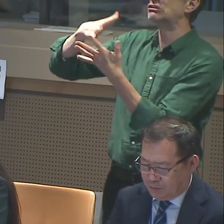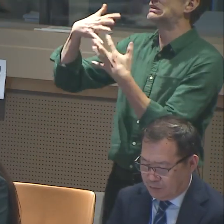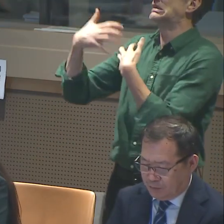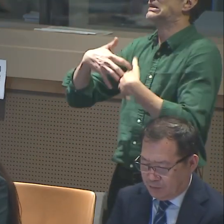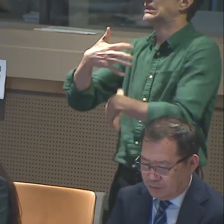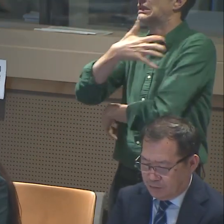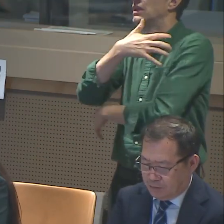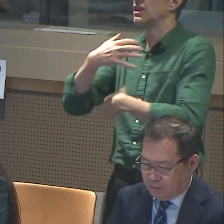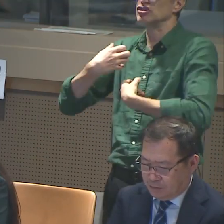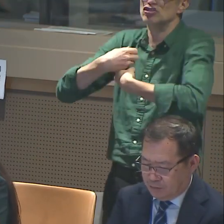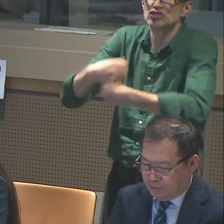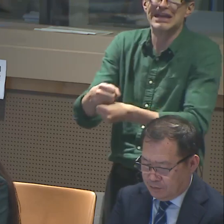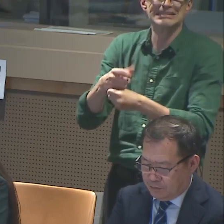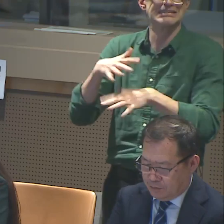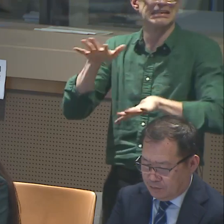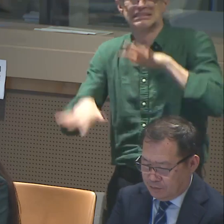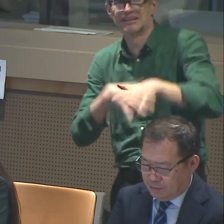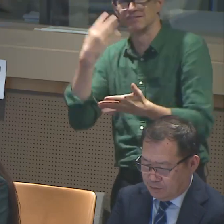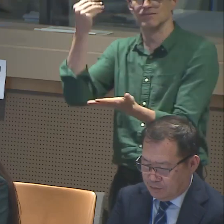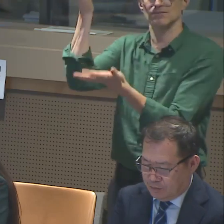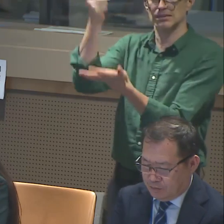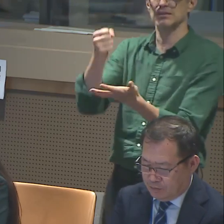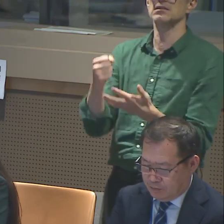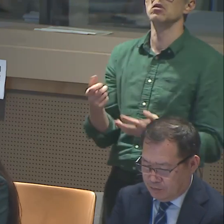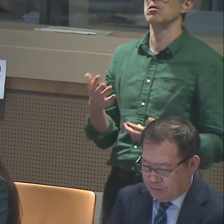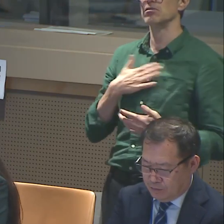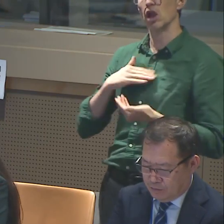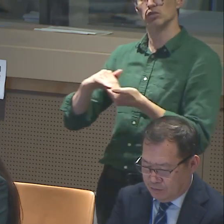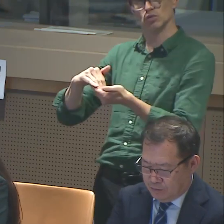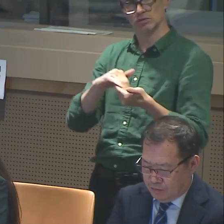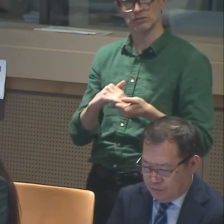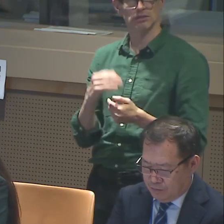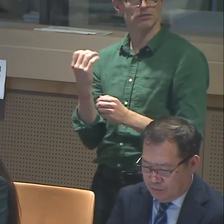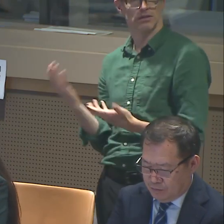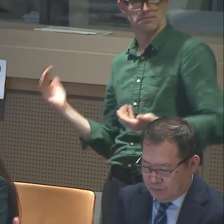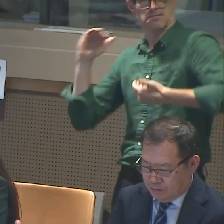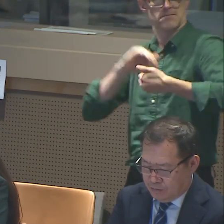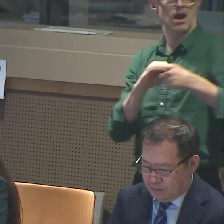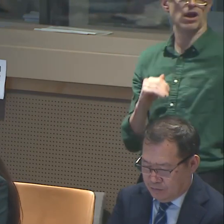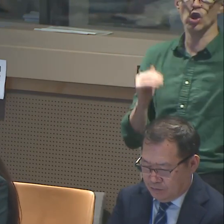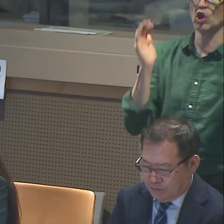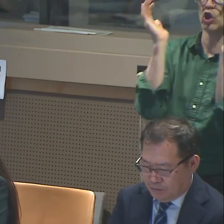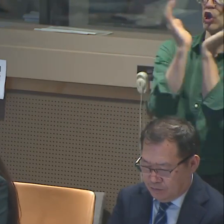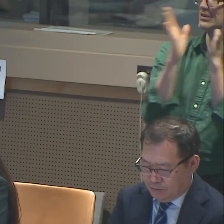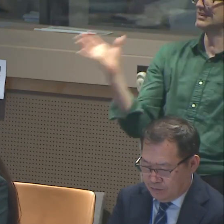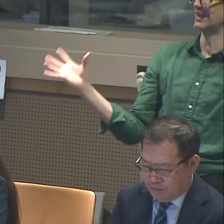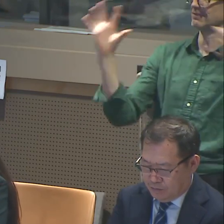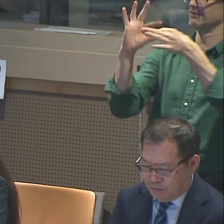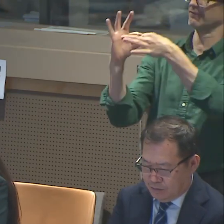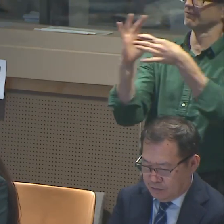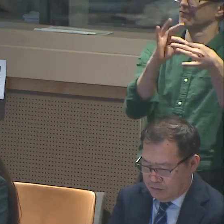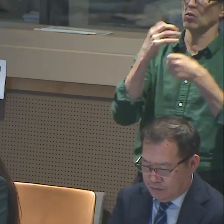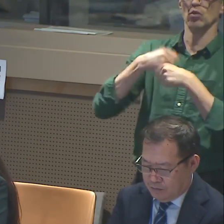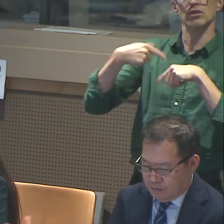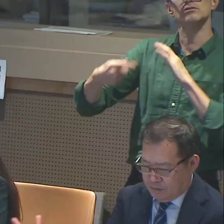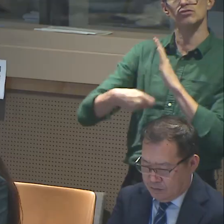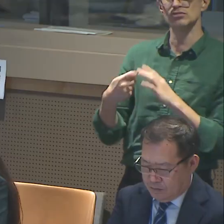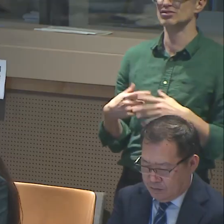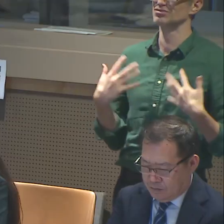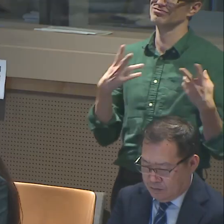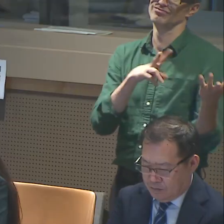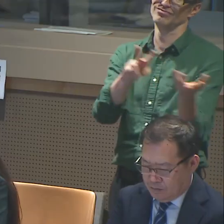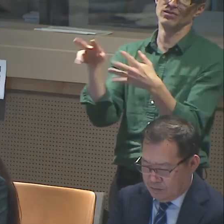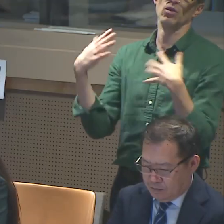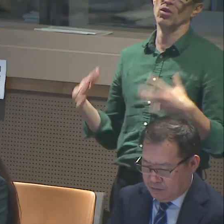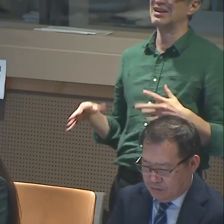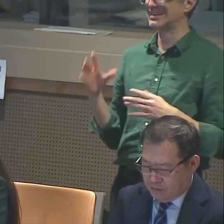UNICEF, is helping to better understand these. And as we've heard this afternoon, people with disabilities and their families often spend